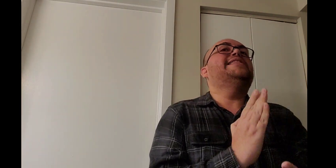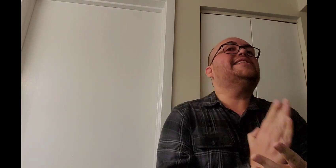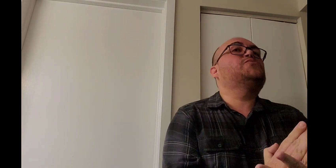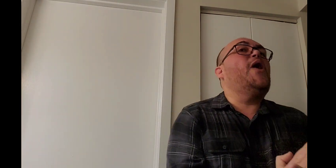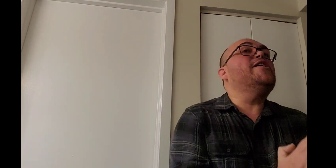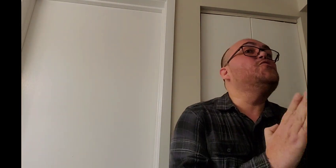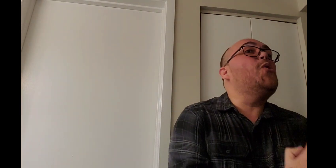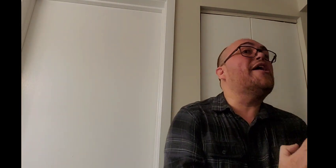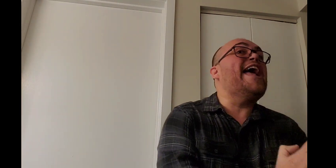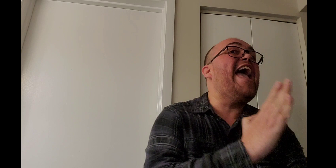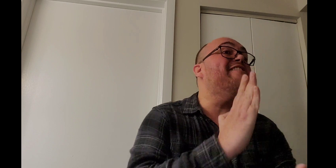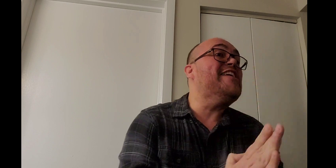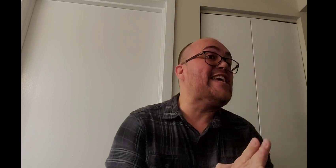that's why you are heavy